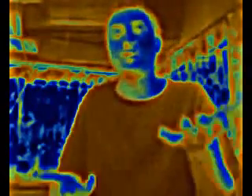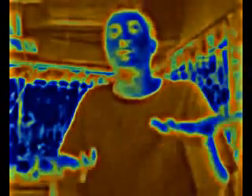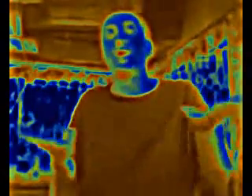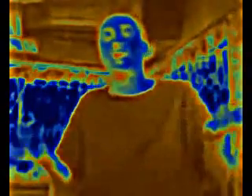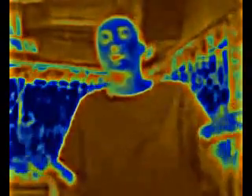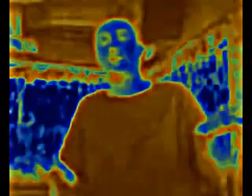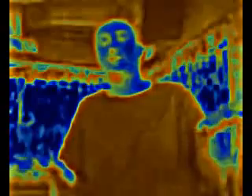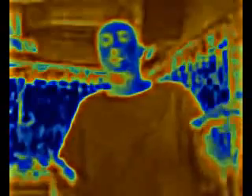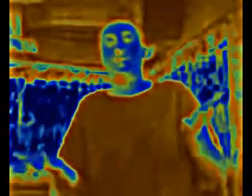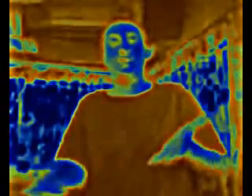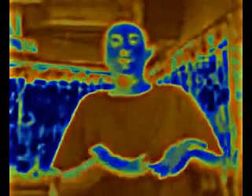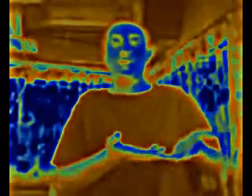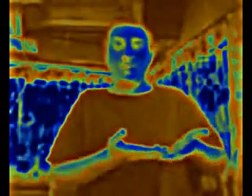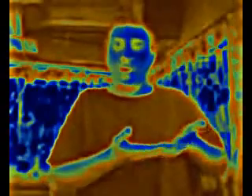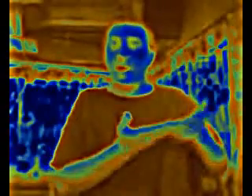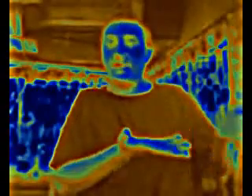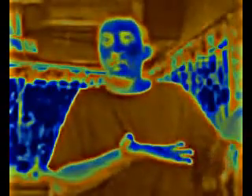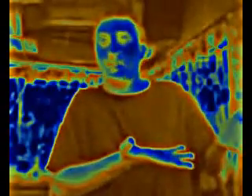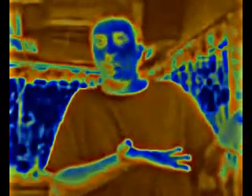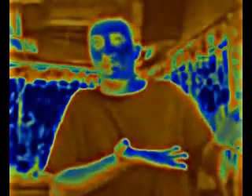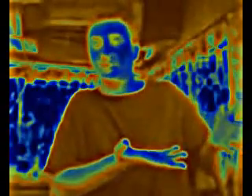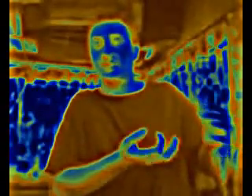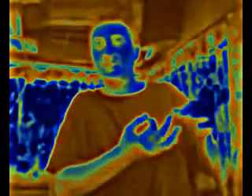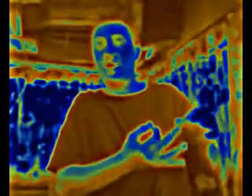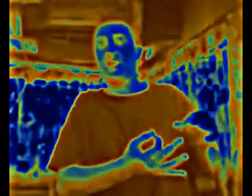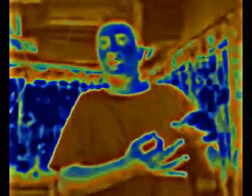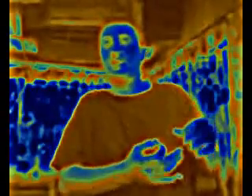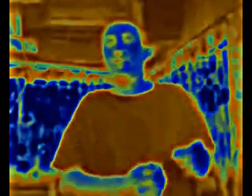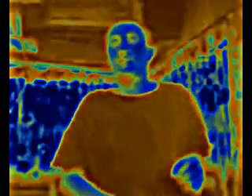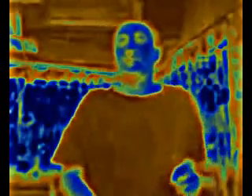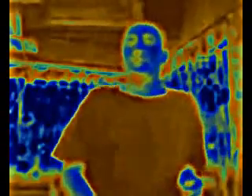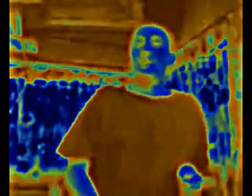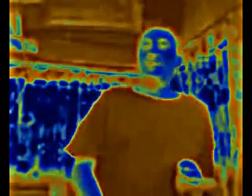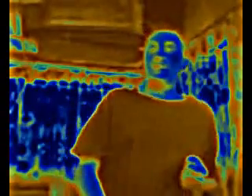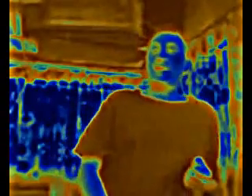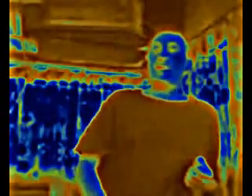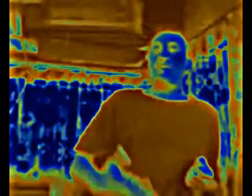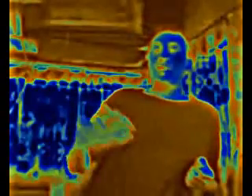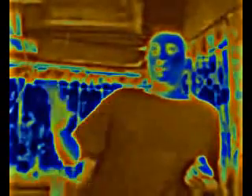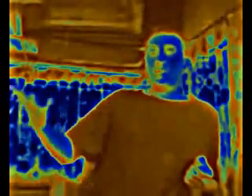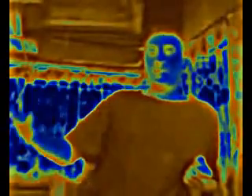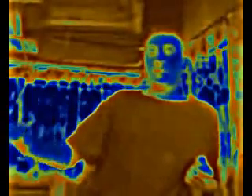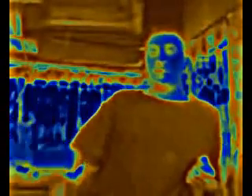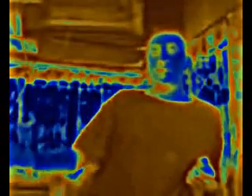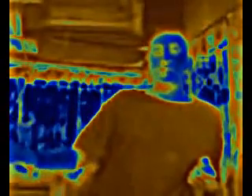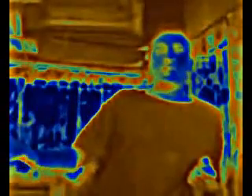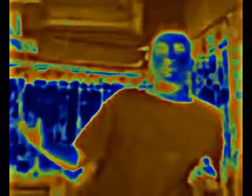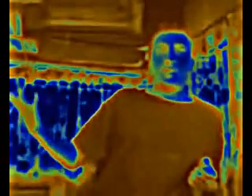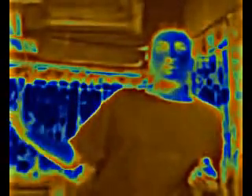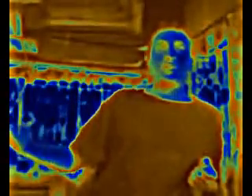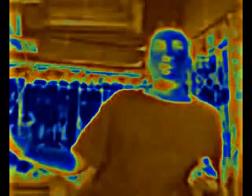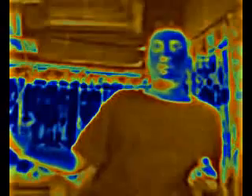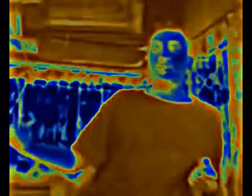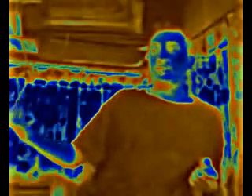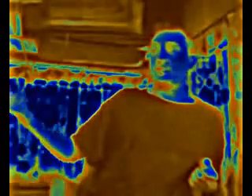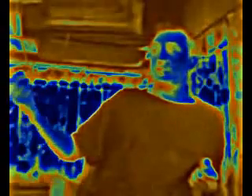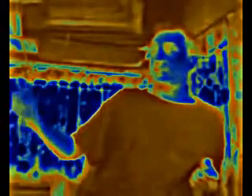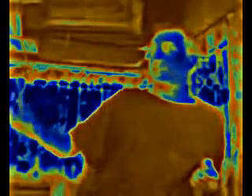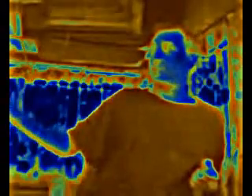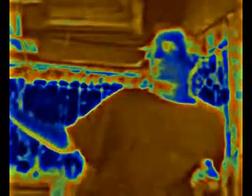you're not elected, so... Why, how many employees does non-elected officials need to have? Maybe a clerk? But there's a clerk. There's a circuit court